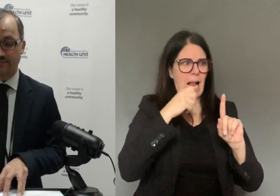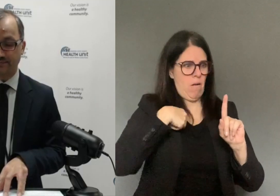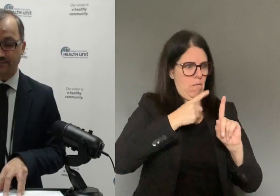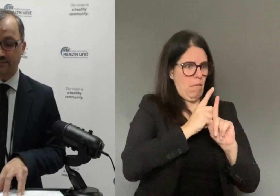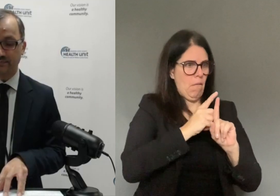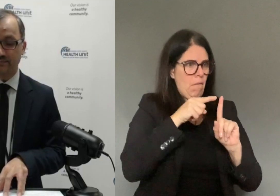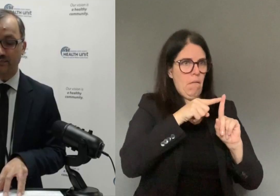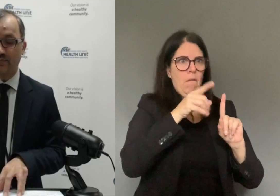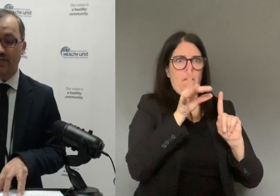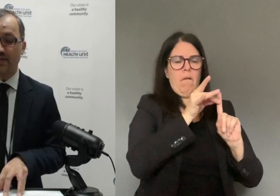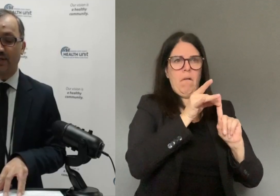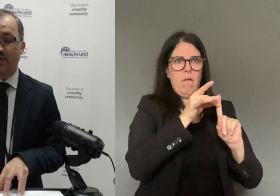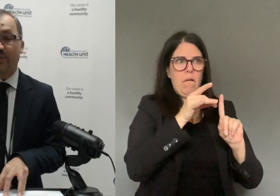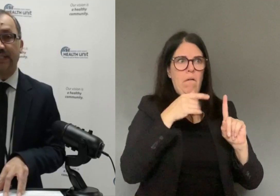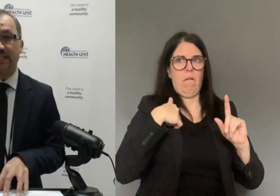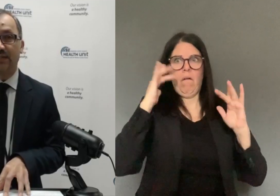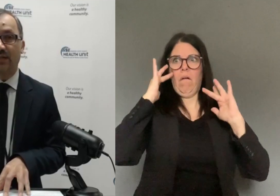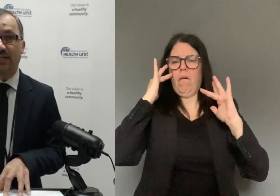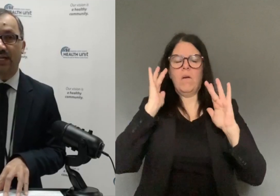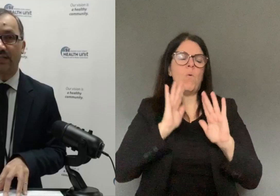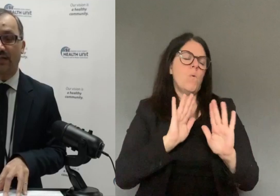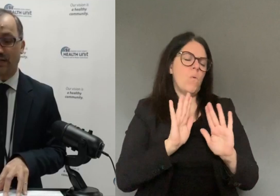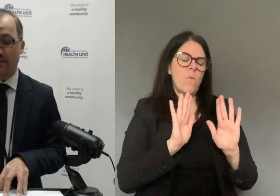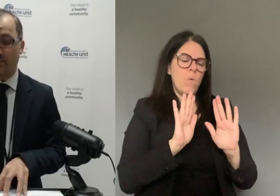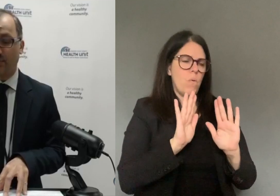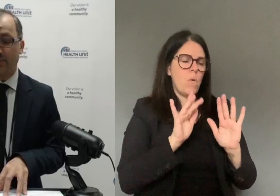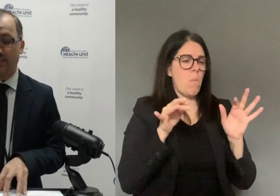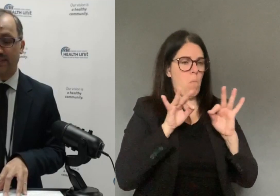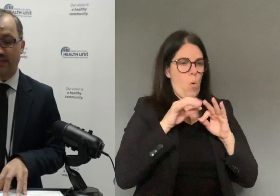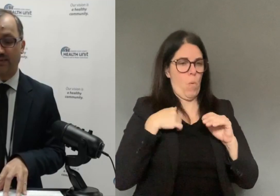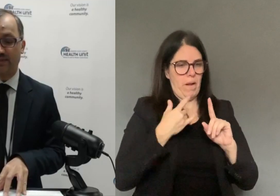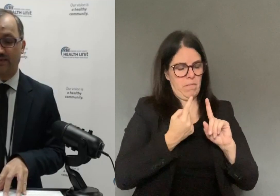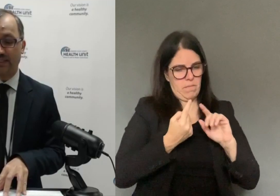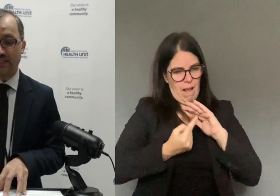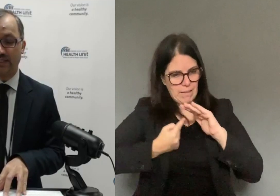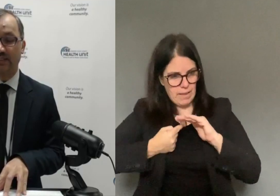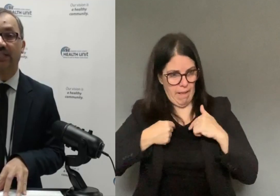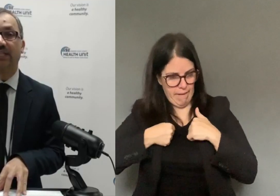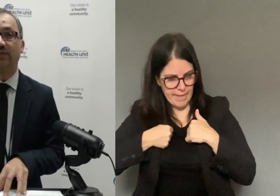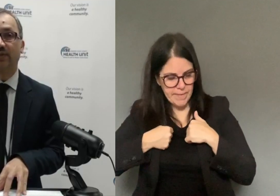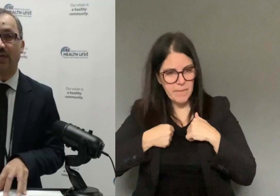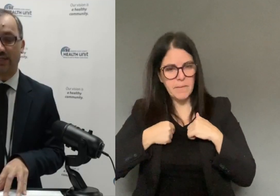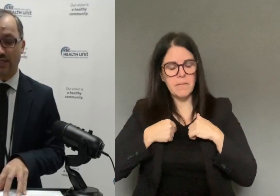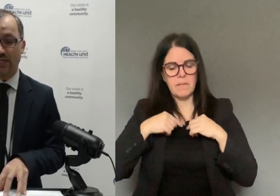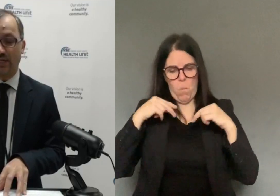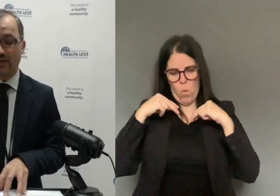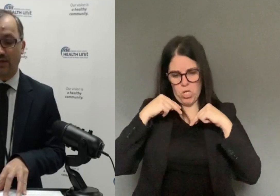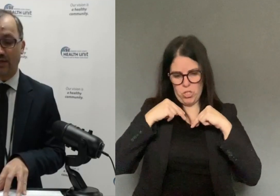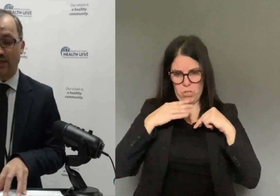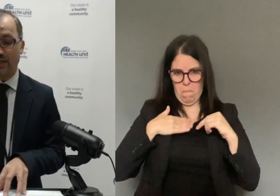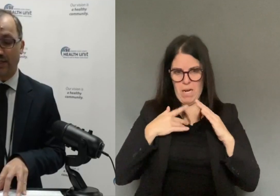symptoms. When these contacts are appropriately self-isolating, they will not